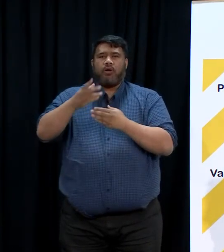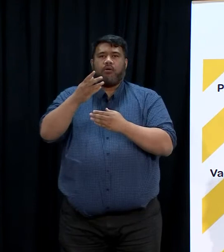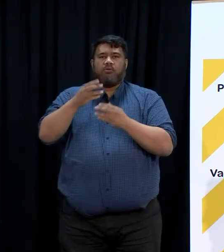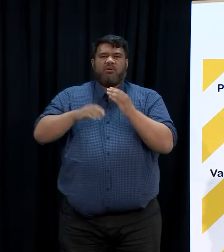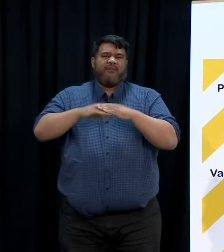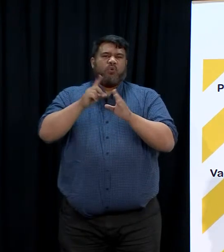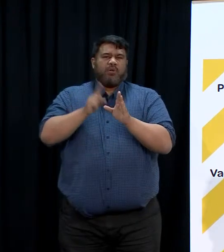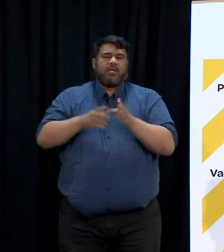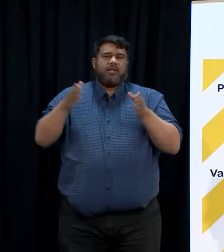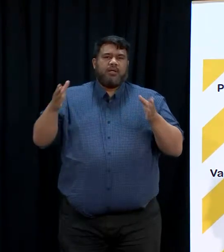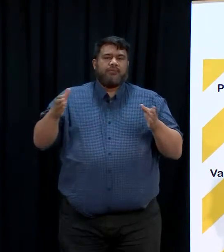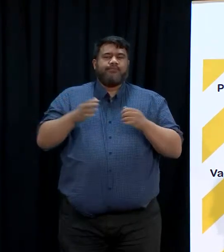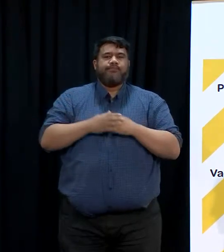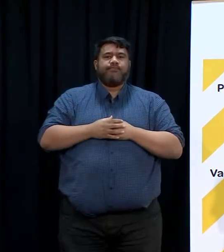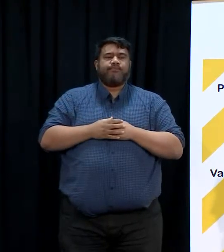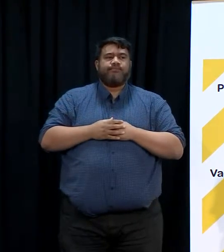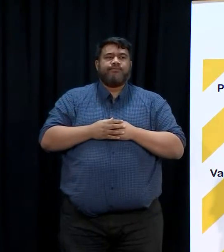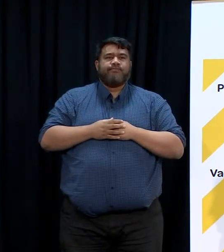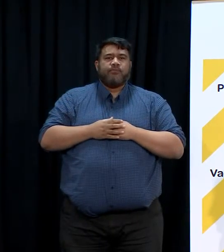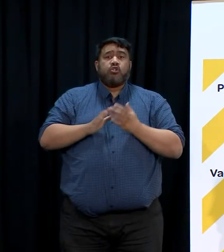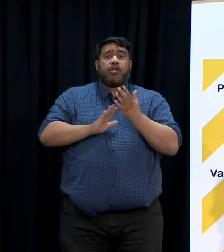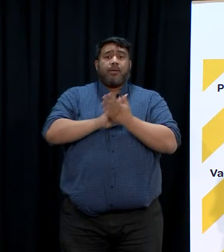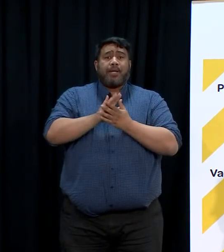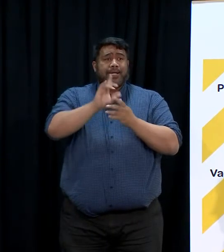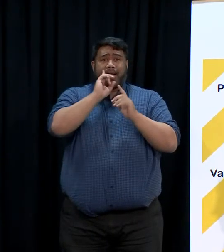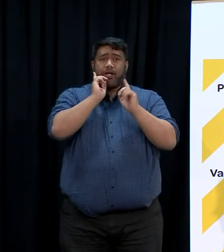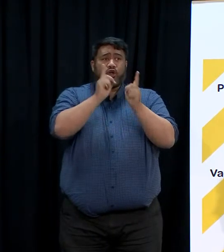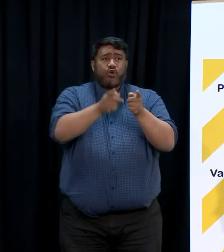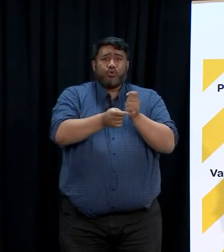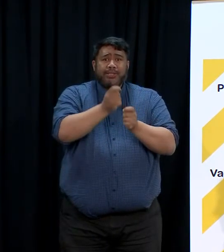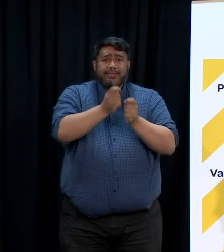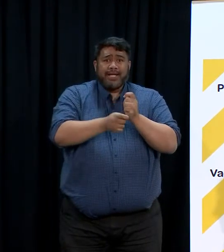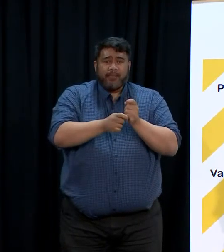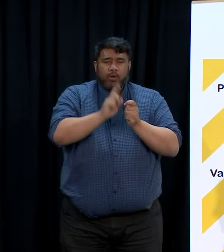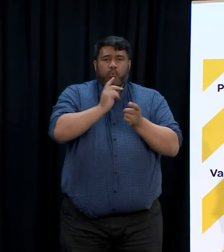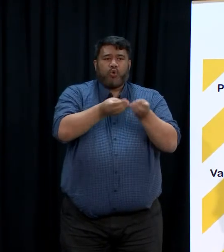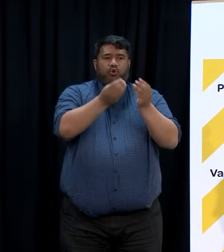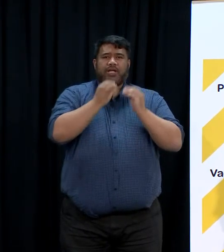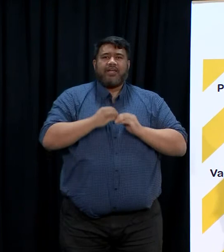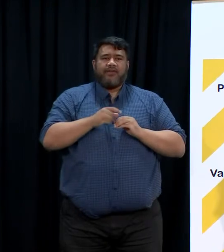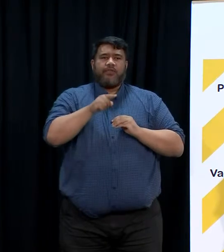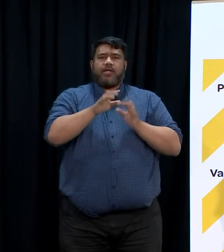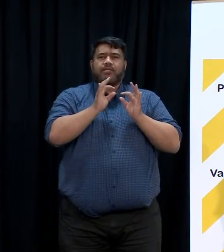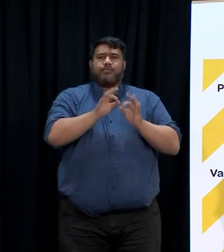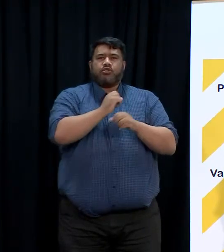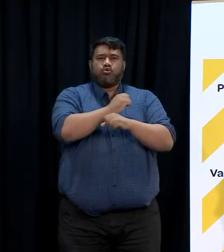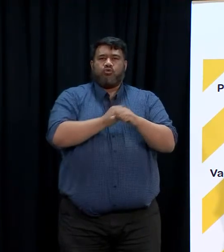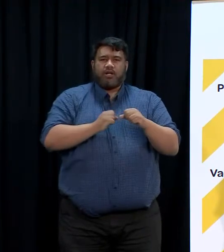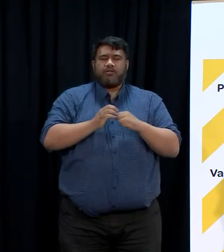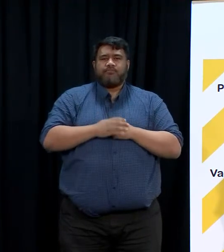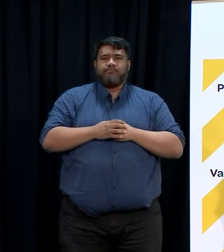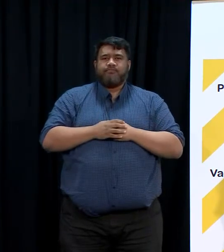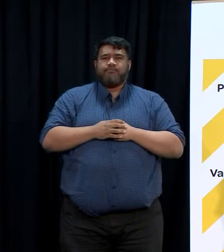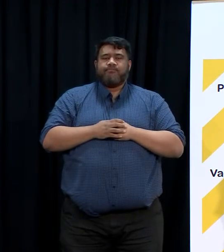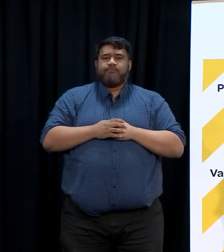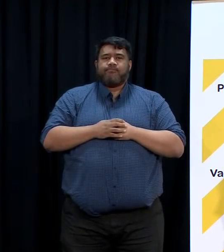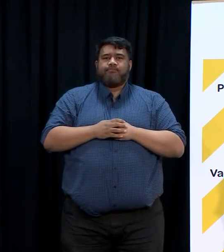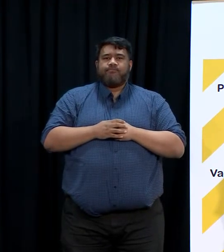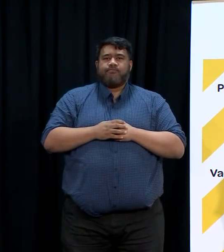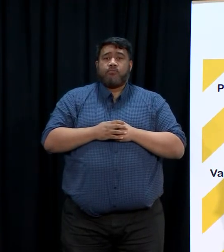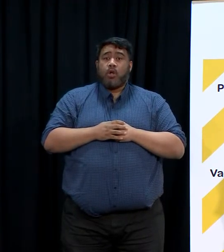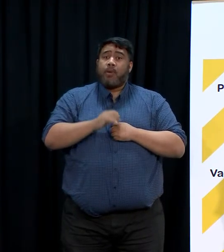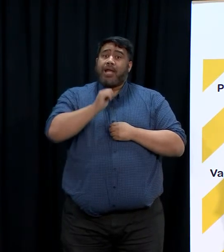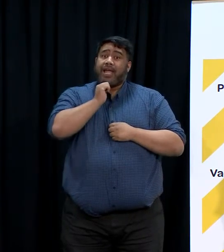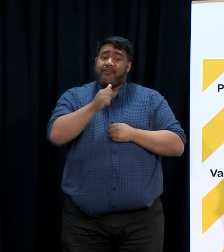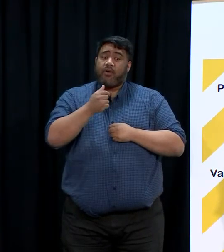COVID-19 specific disruption will receive their unexpected event grade. Where they do attend the exam,